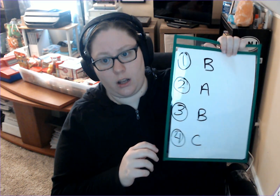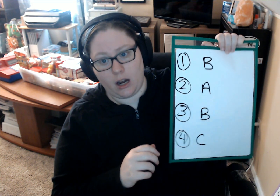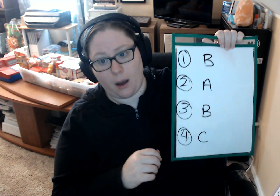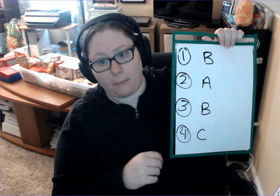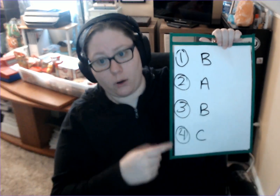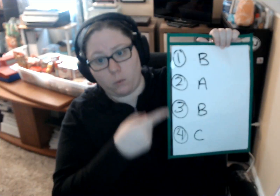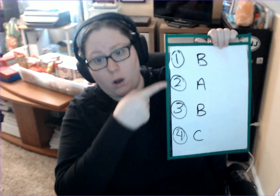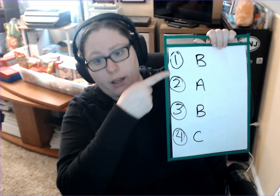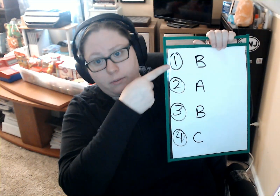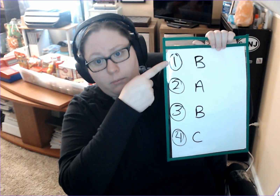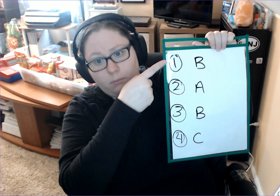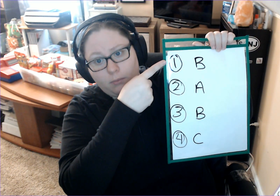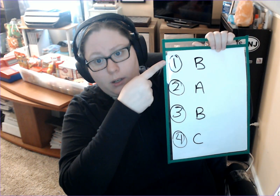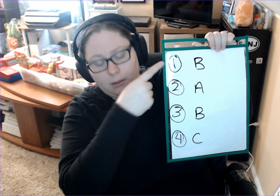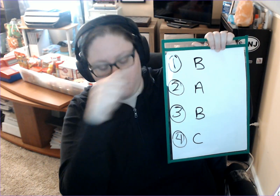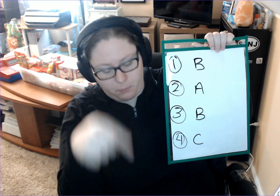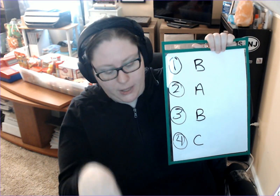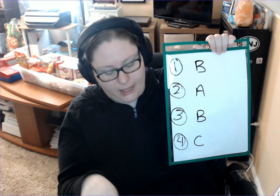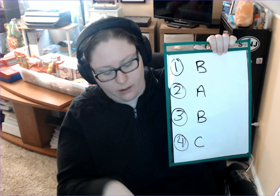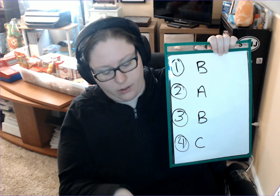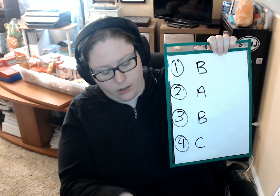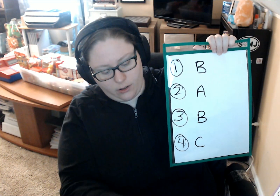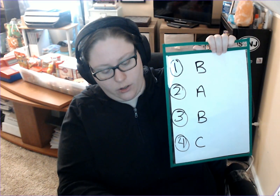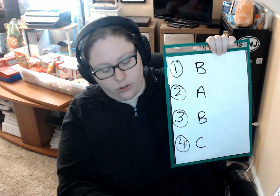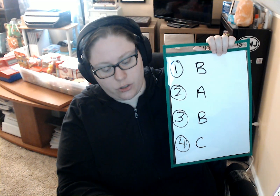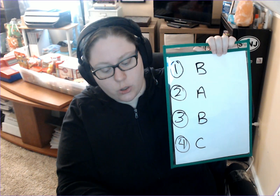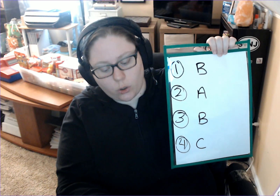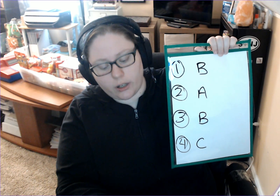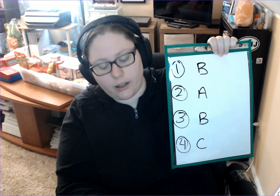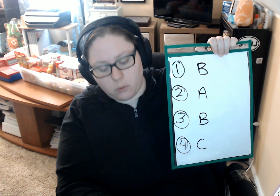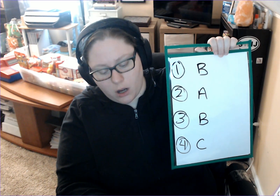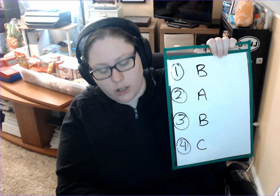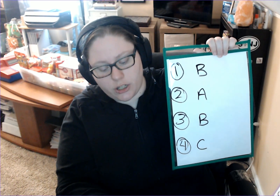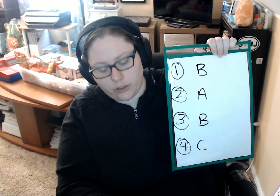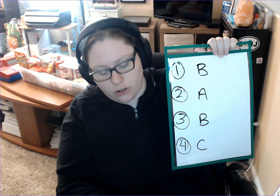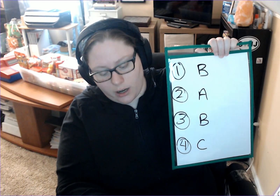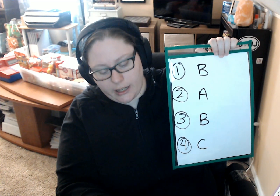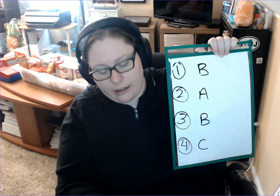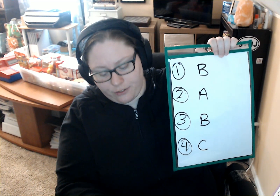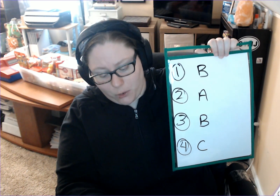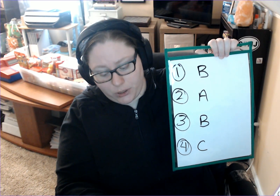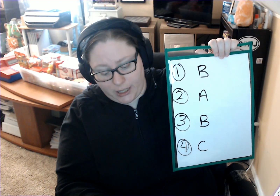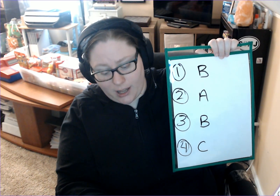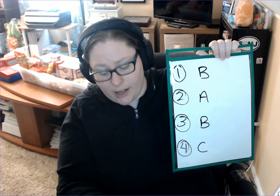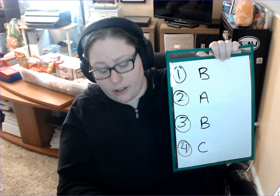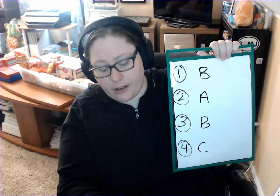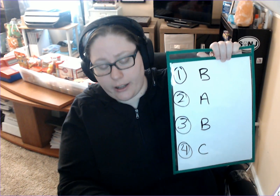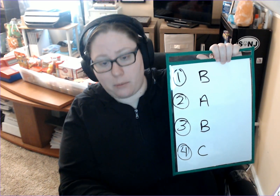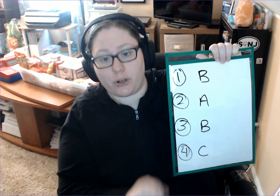number 1, B, sorting, washing, drying, folding, ironing, and putting